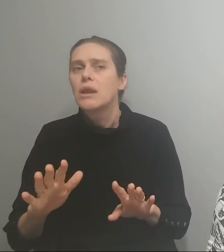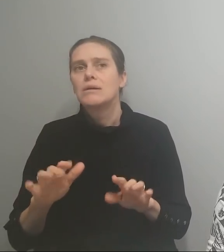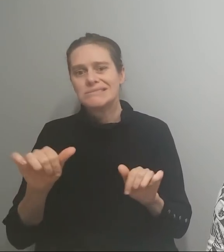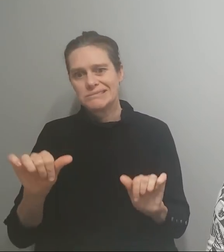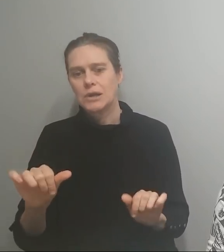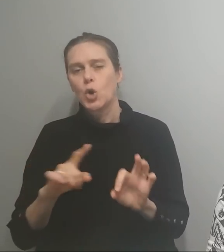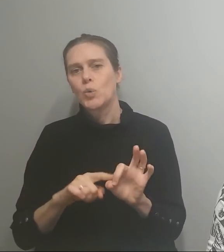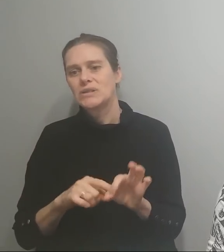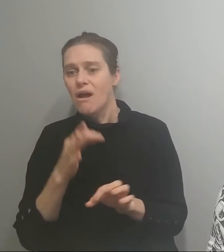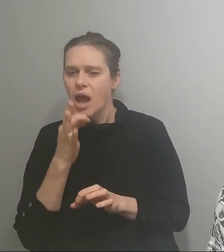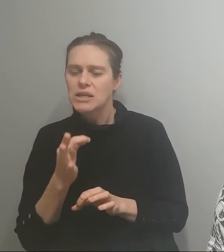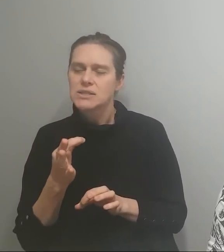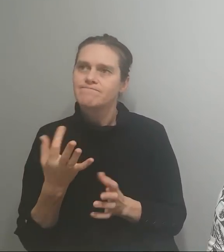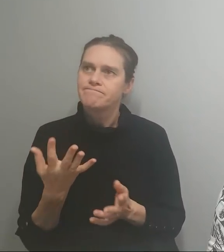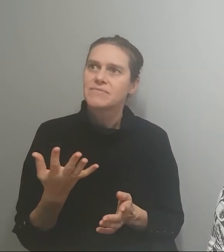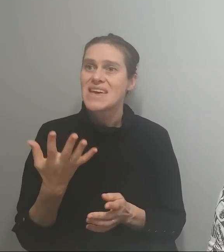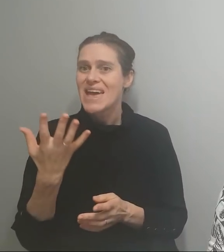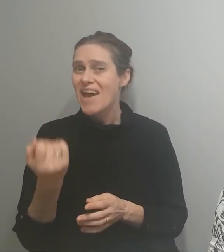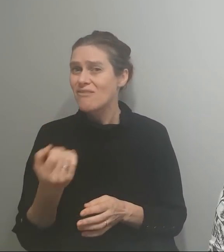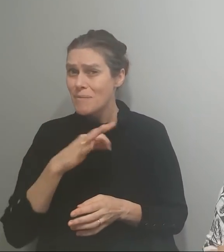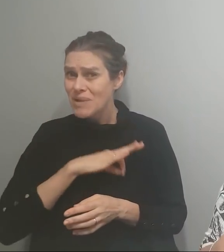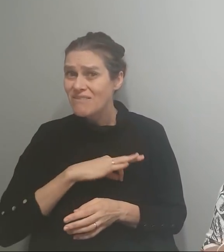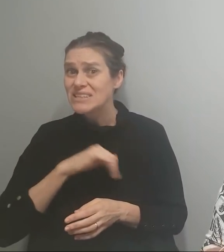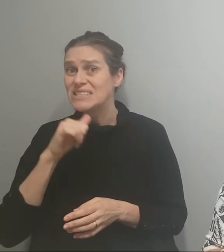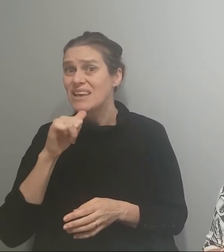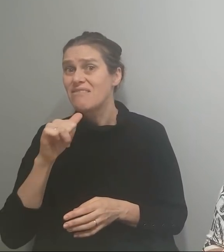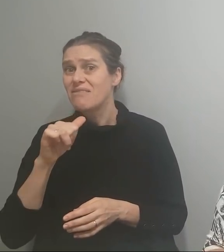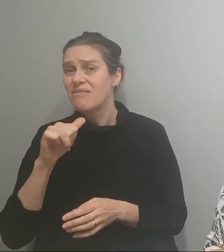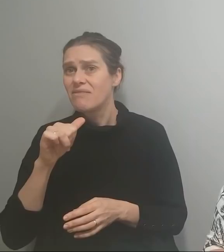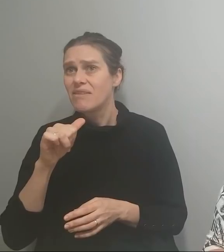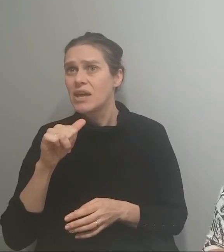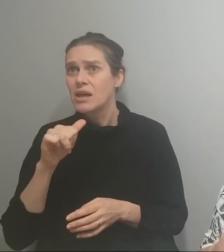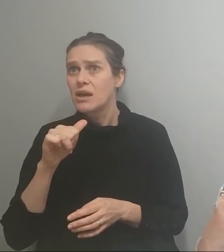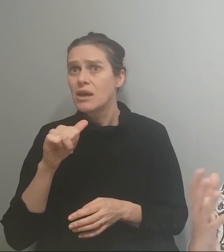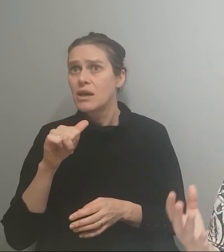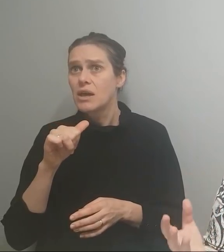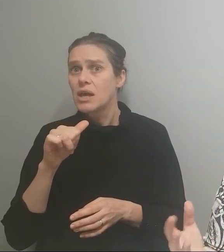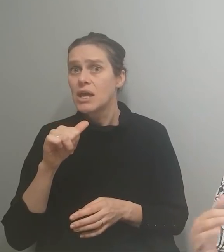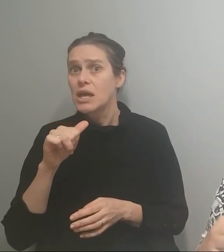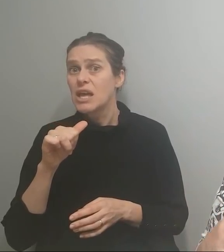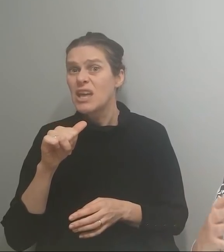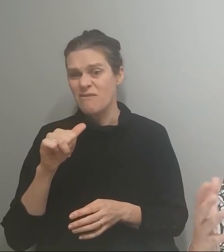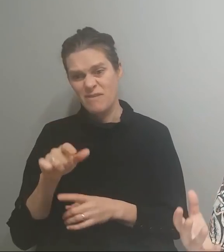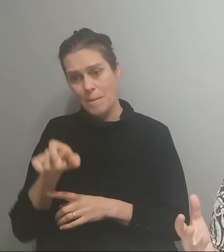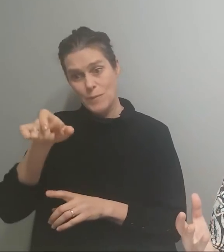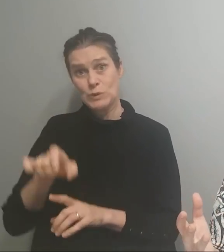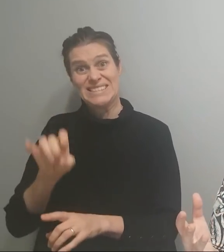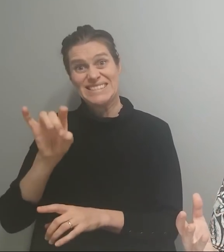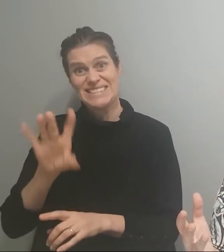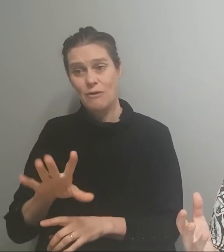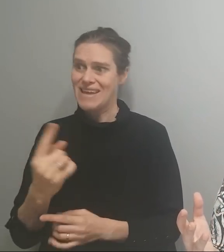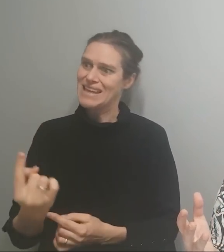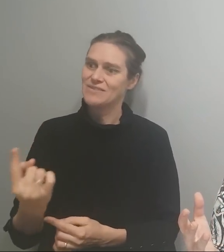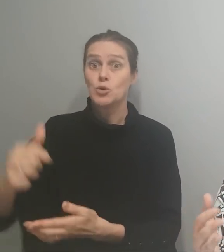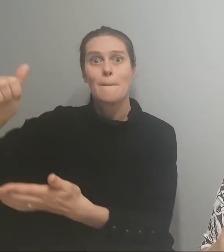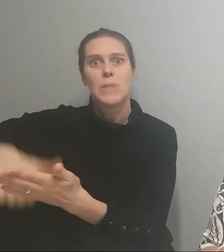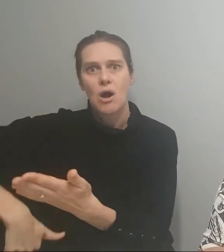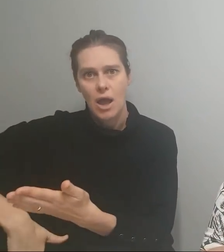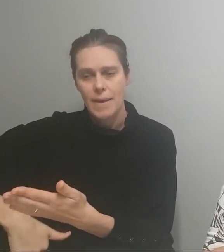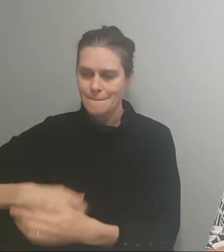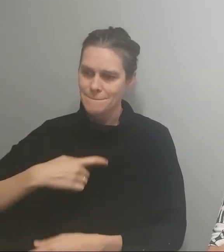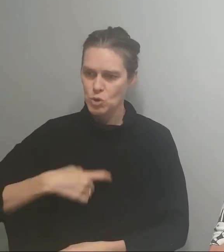are there benefits from putting it, from people purchasing it individually through a personal